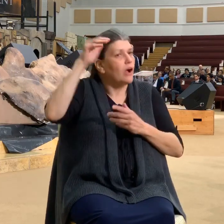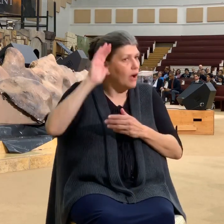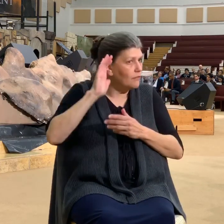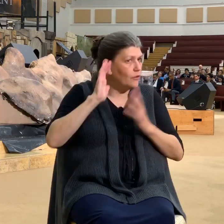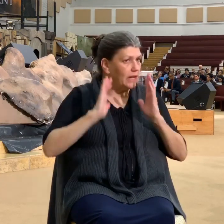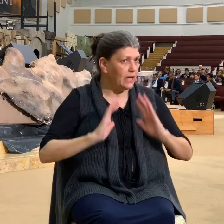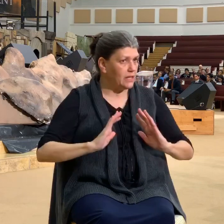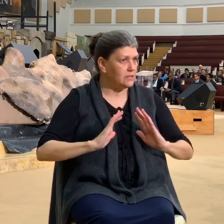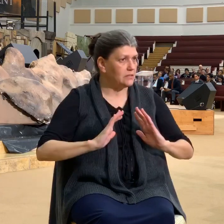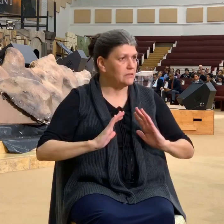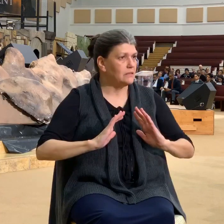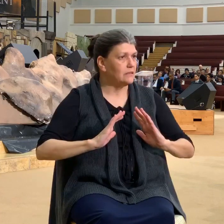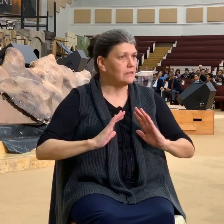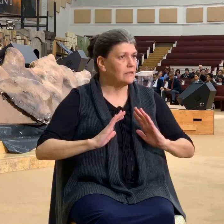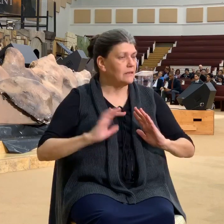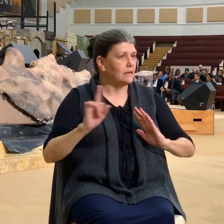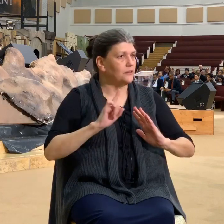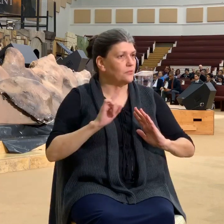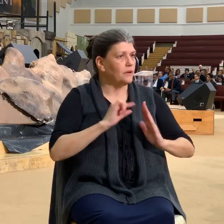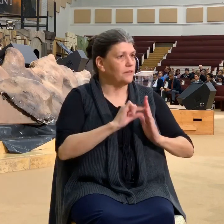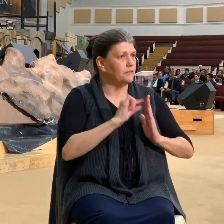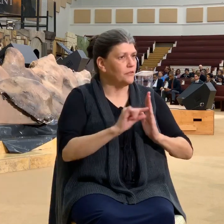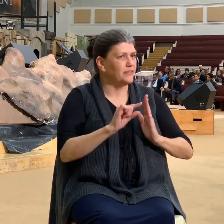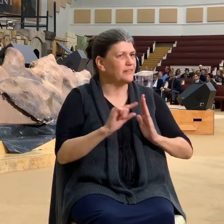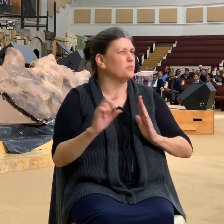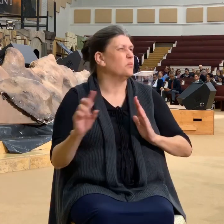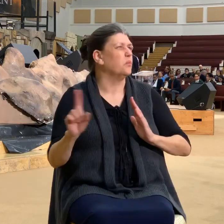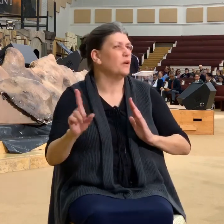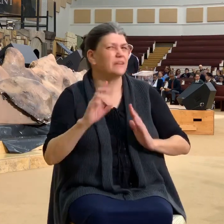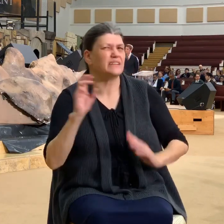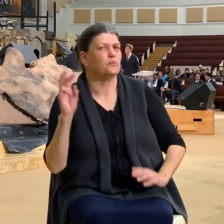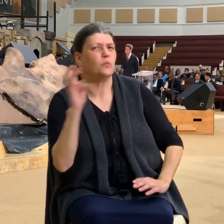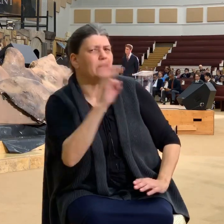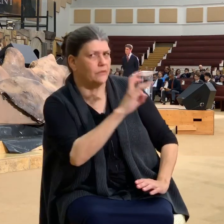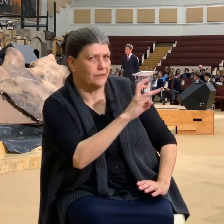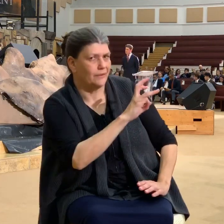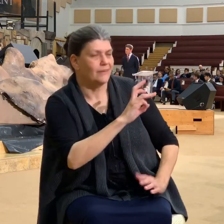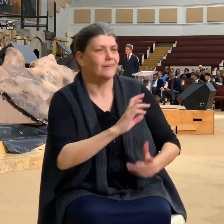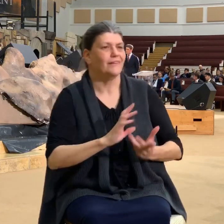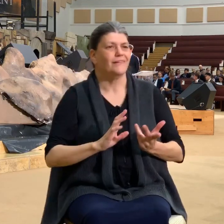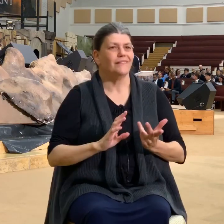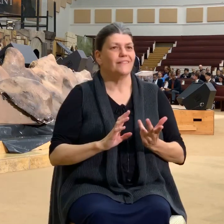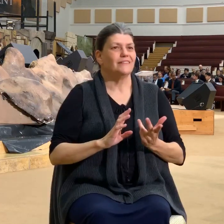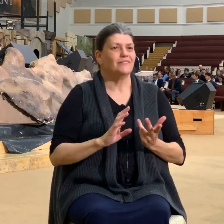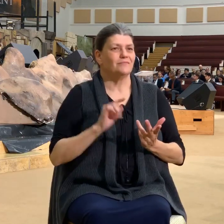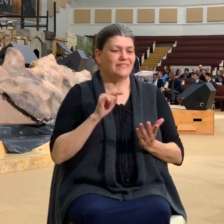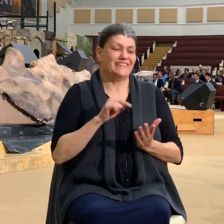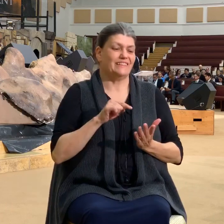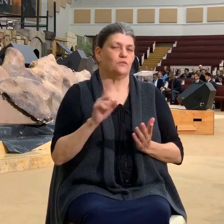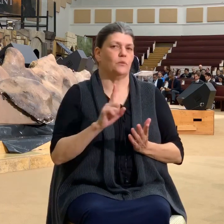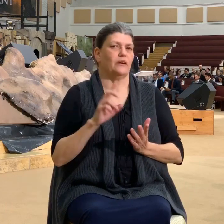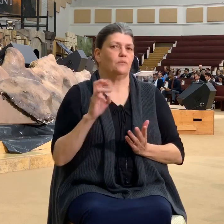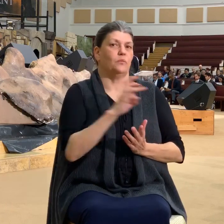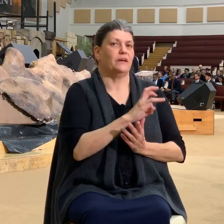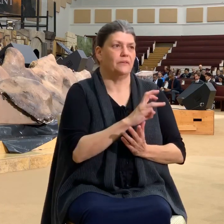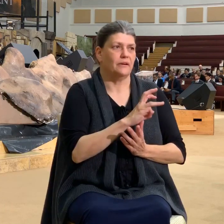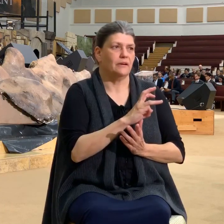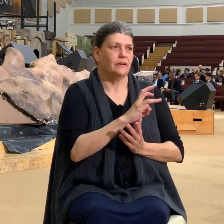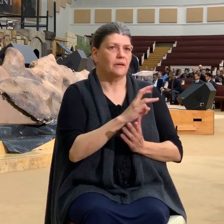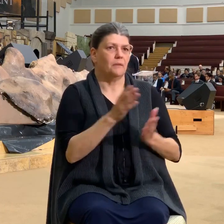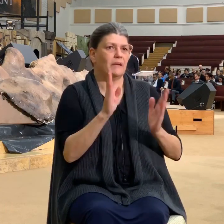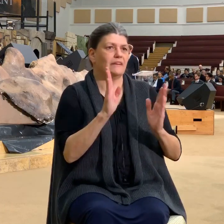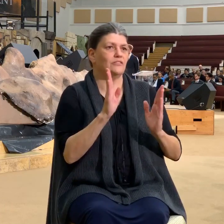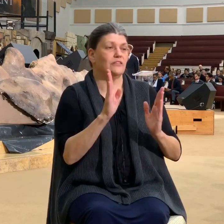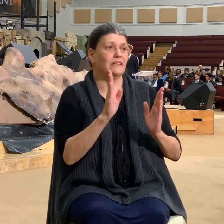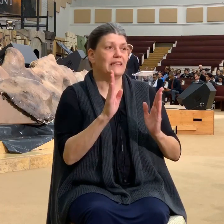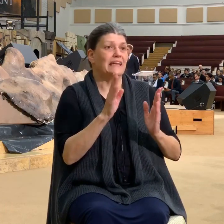important verse, this is where it gets weird. Look at your neighbor and say, this is going to get a little weird. Okay, pay attention. For it